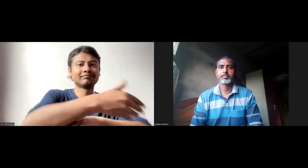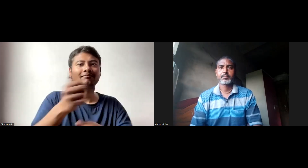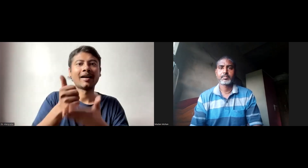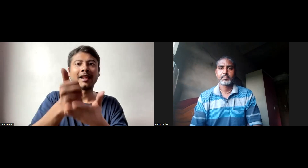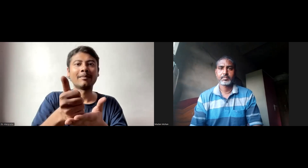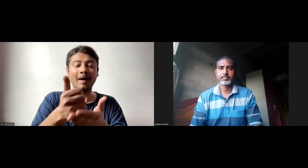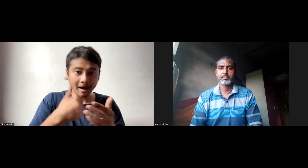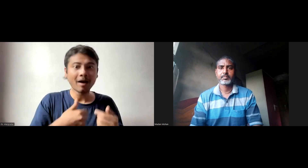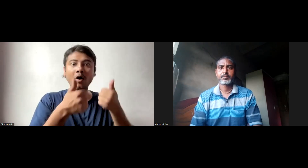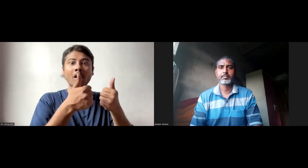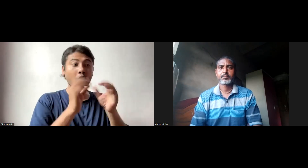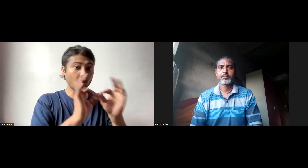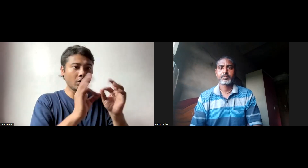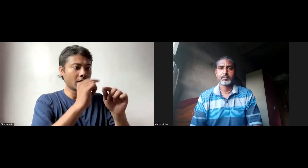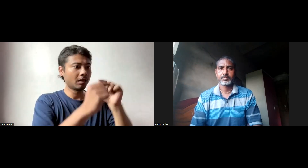somewhere.